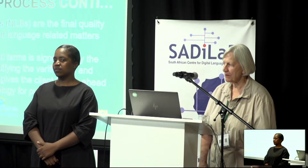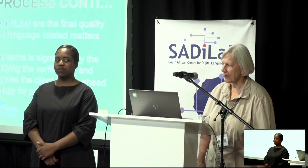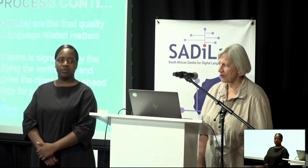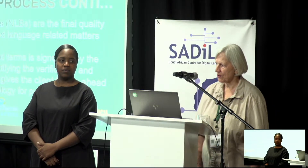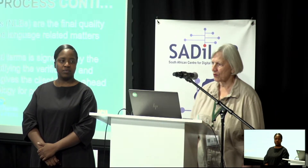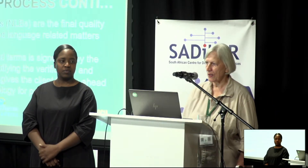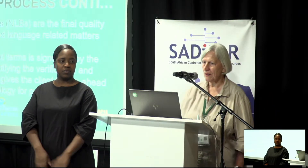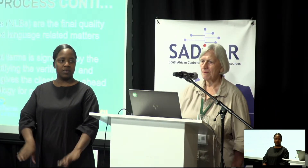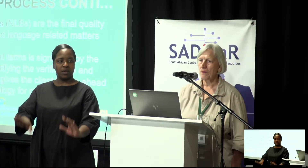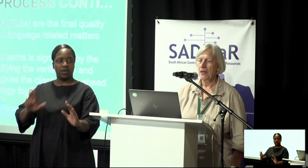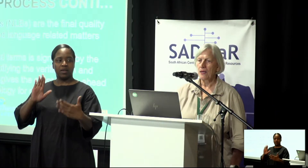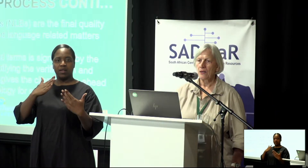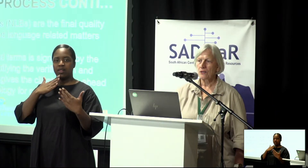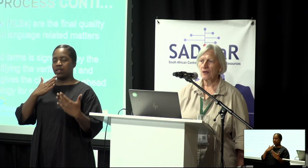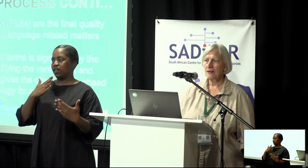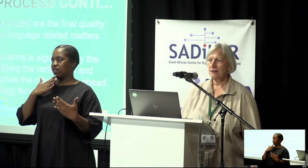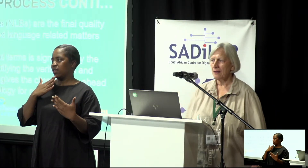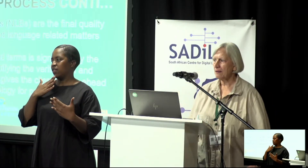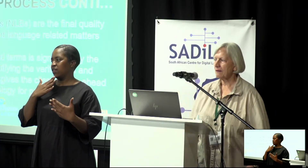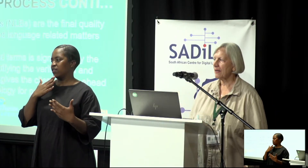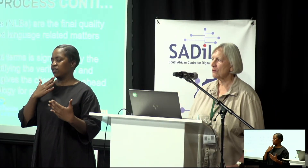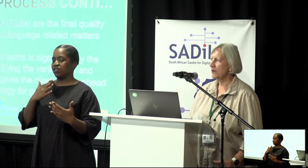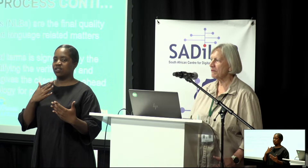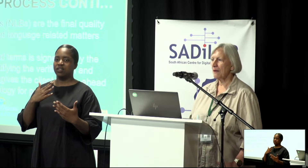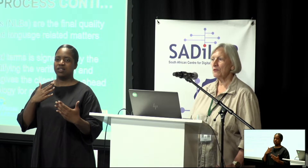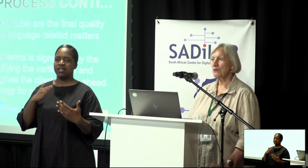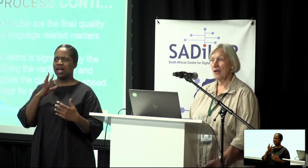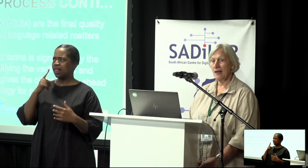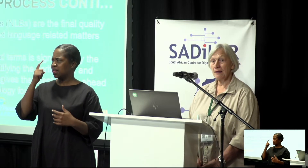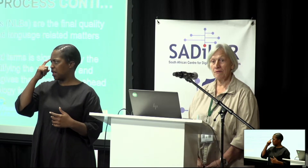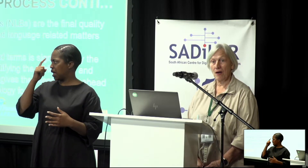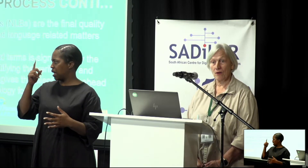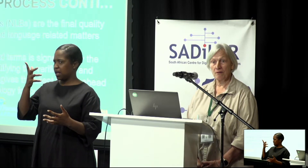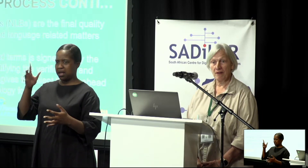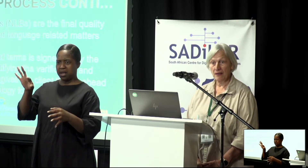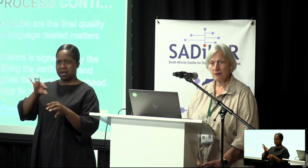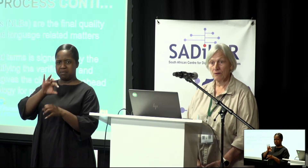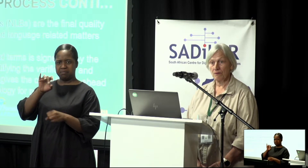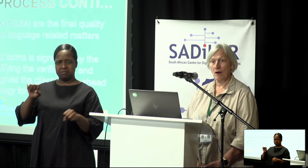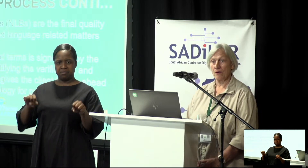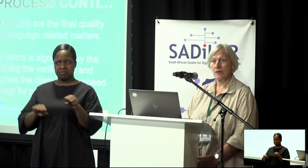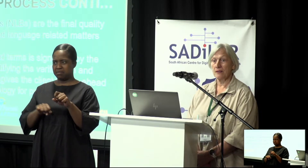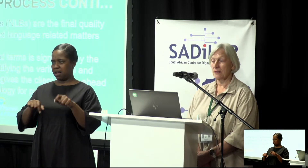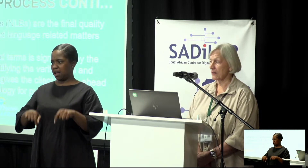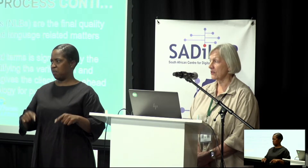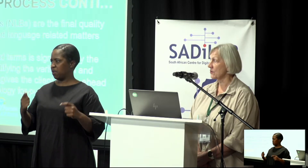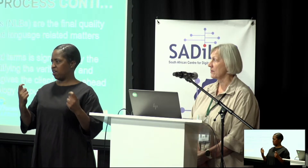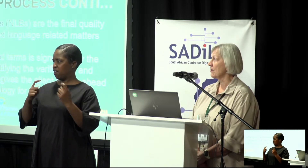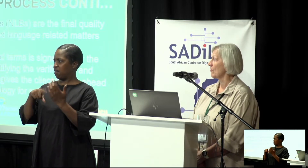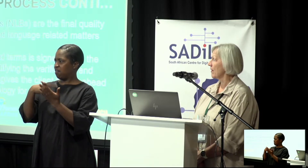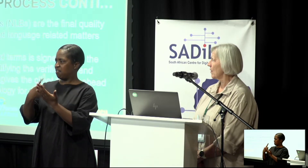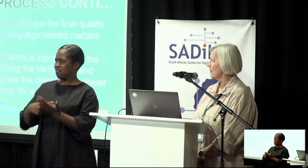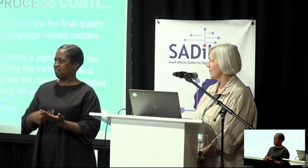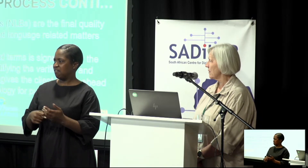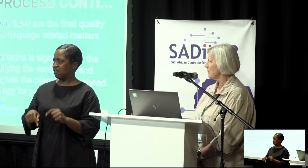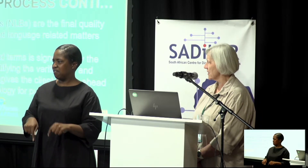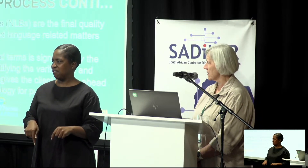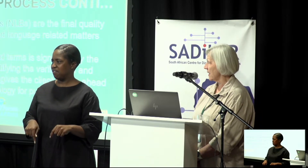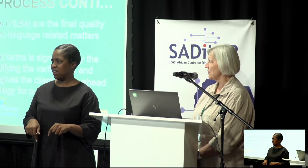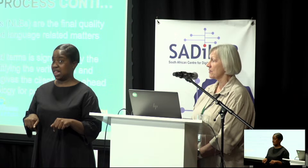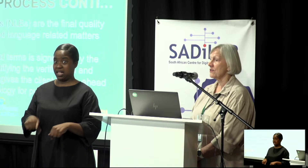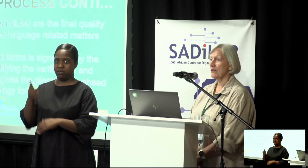Thank you very much, Soli. So I think that we've come to the end of our event, of our discussion, of